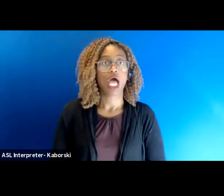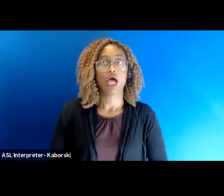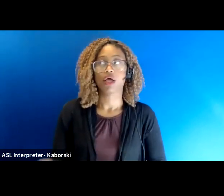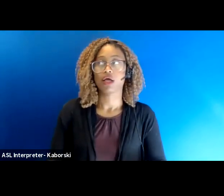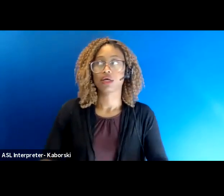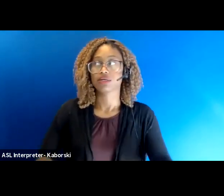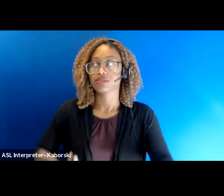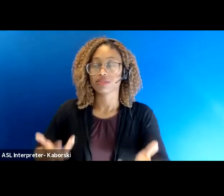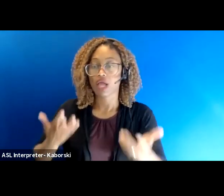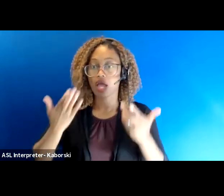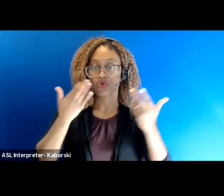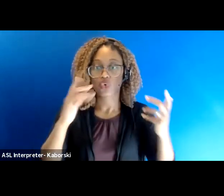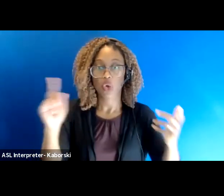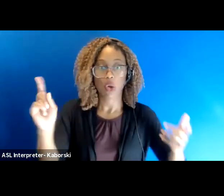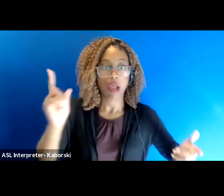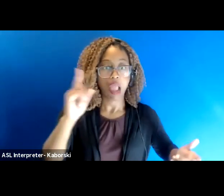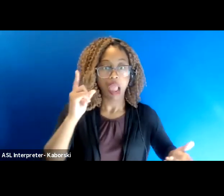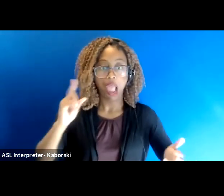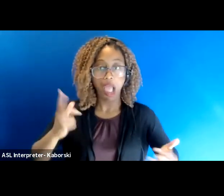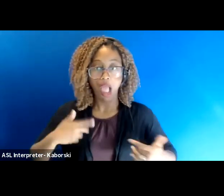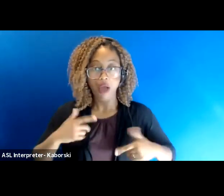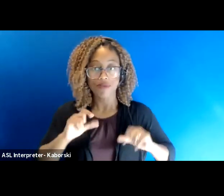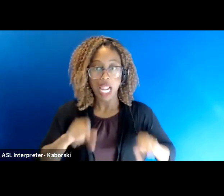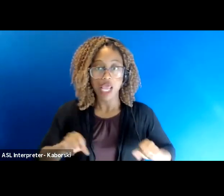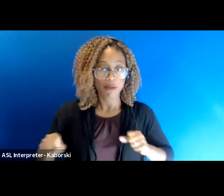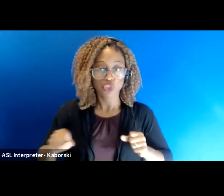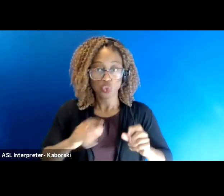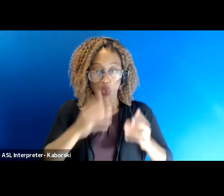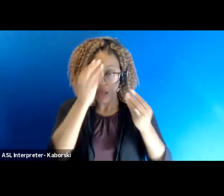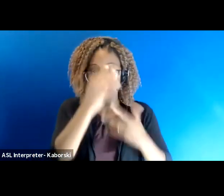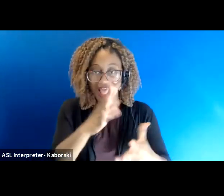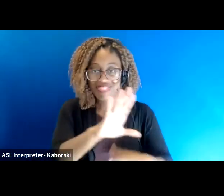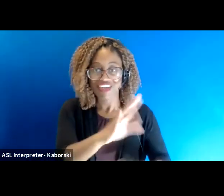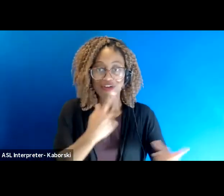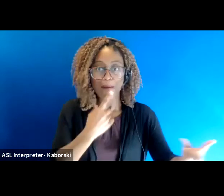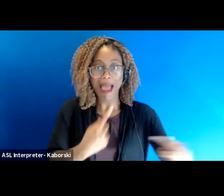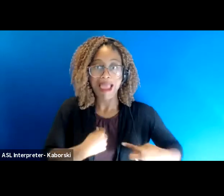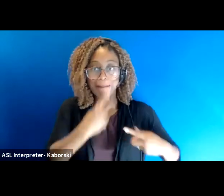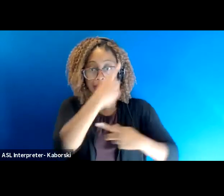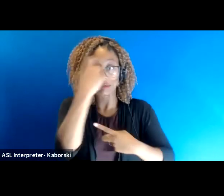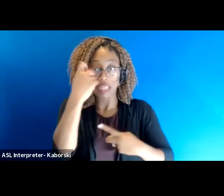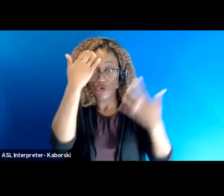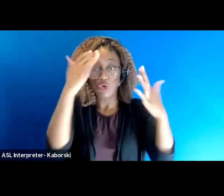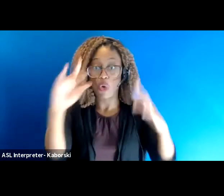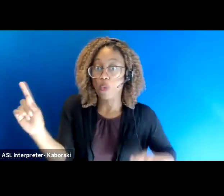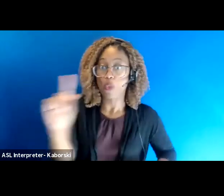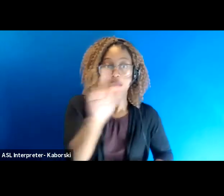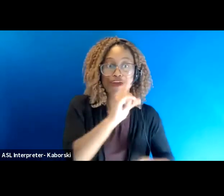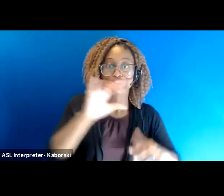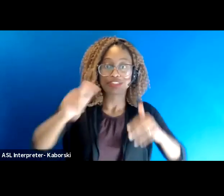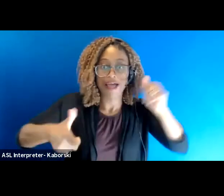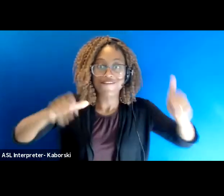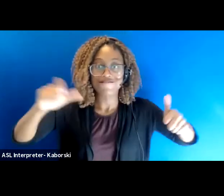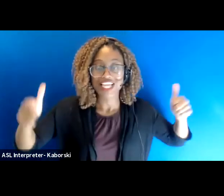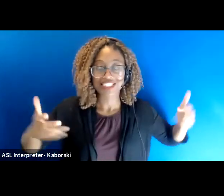I wouldn't know what it was, or where it was, or what was going on, or any of that good stuff. And that could be